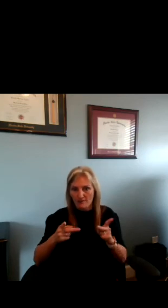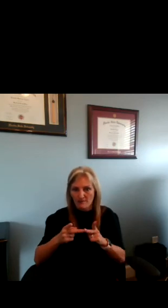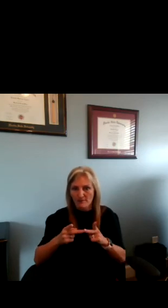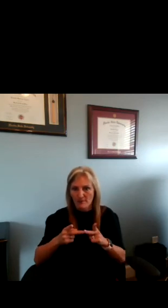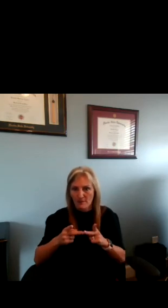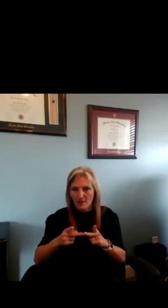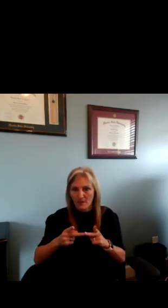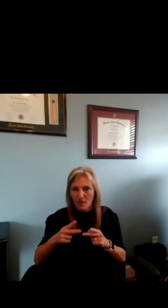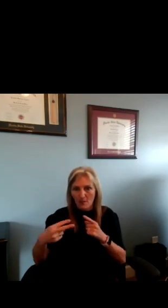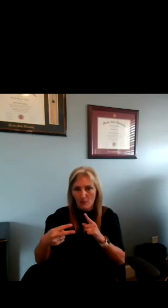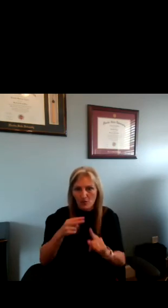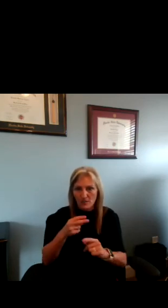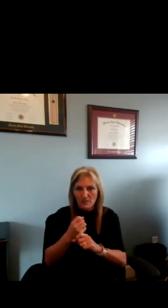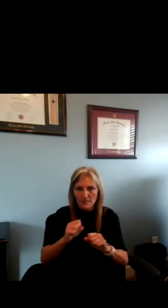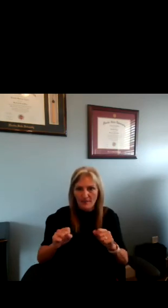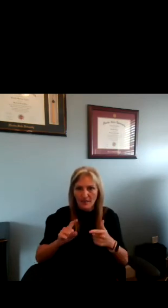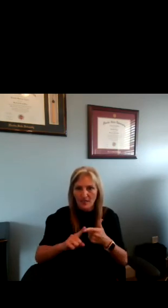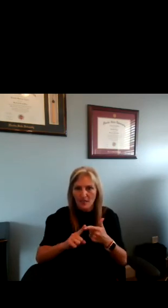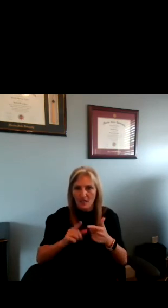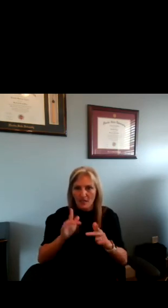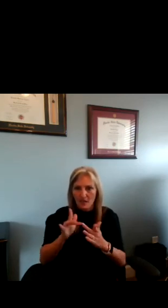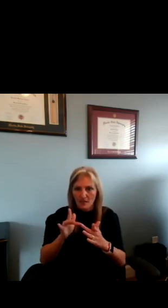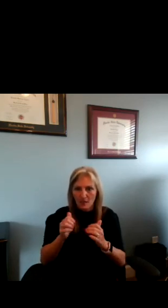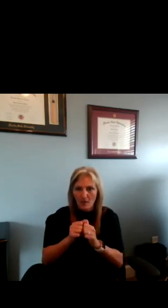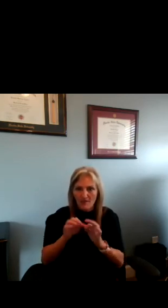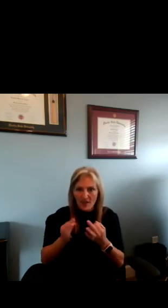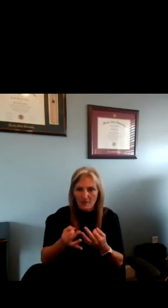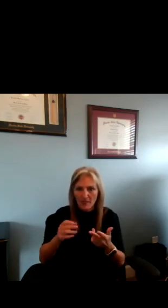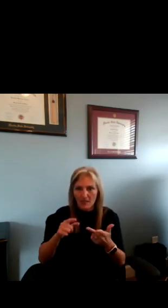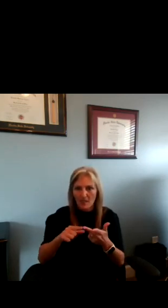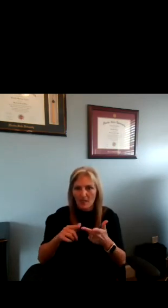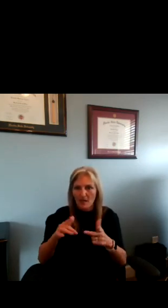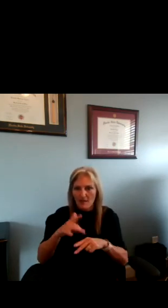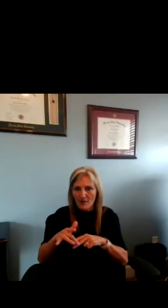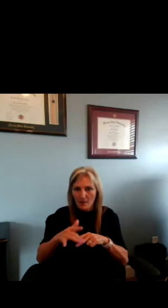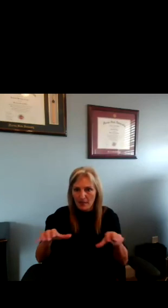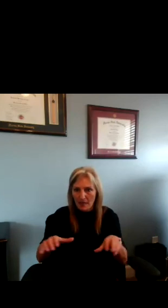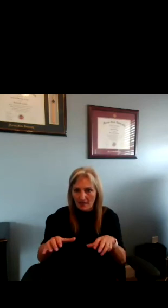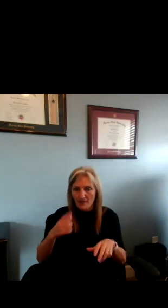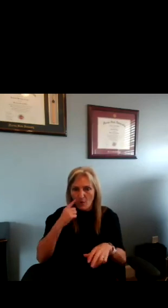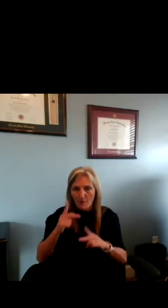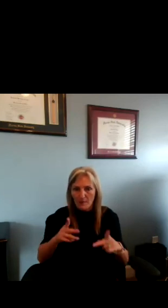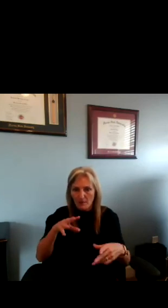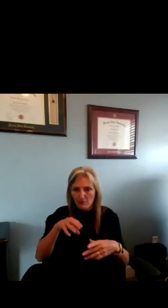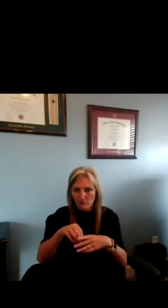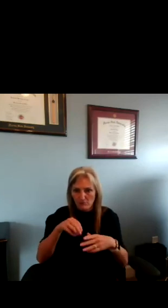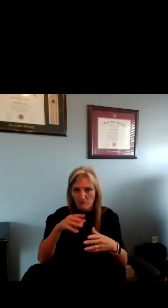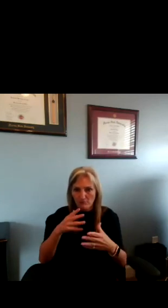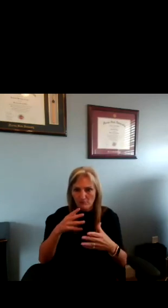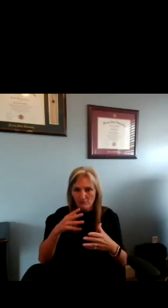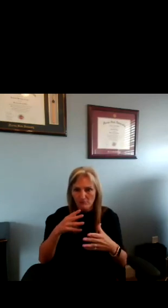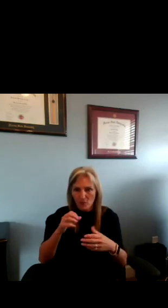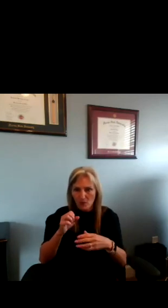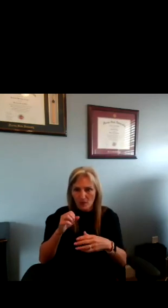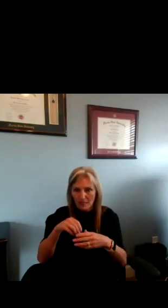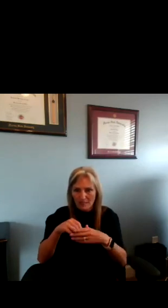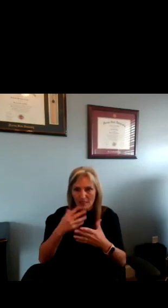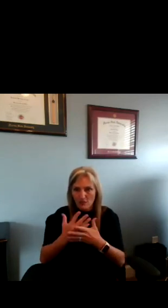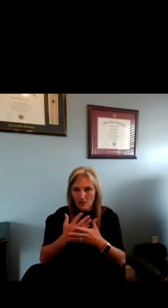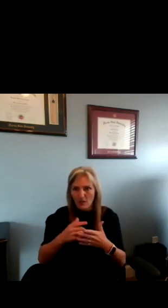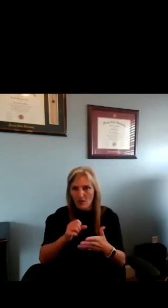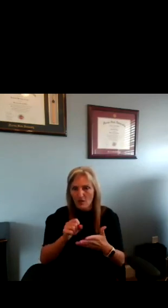like perceptions of safety, contact with family, availability of activities for those who are incarcerated, and for staff, questions about